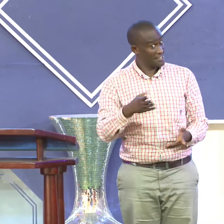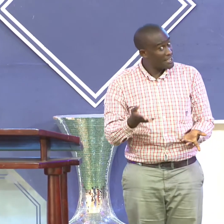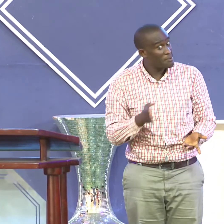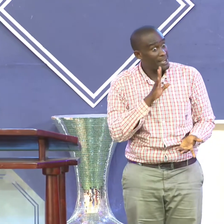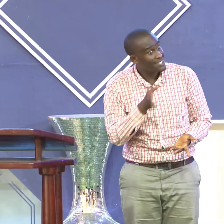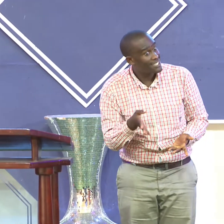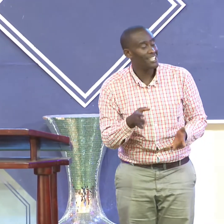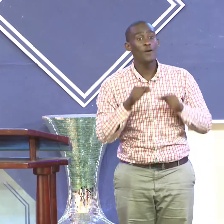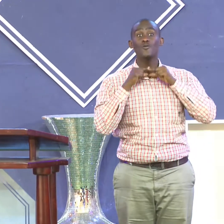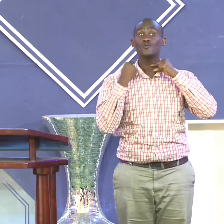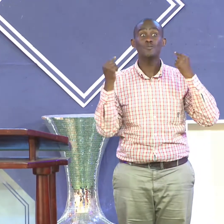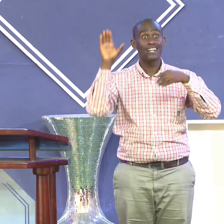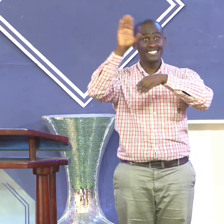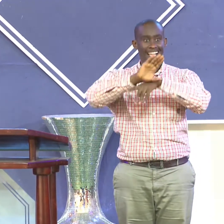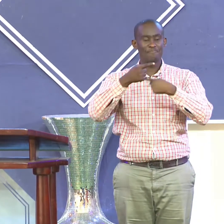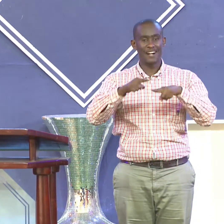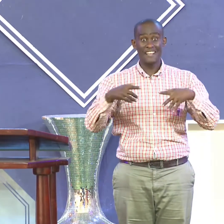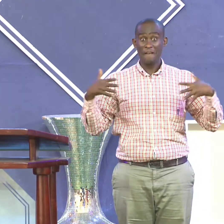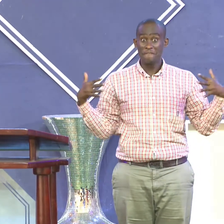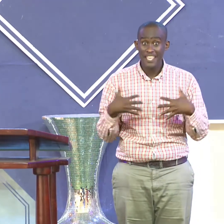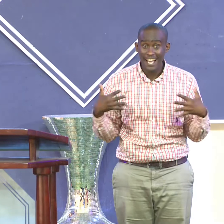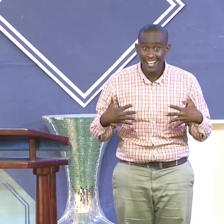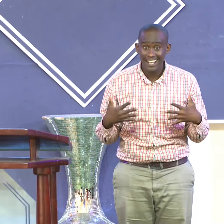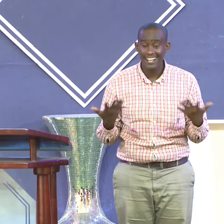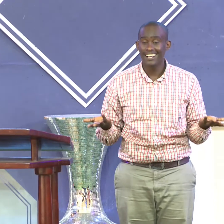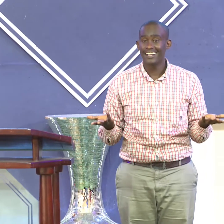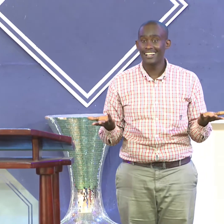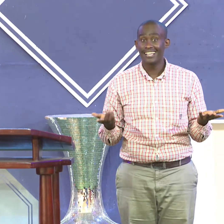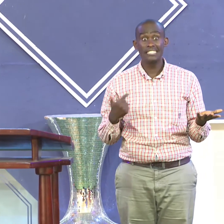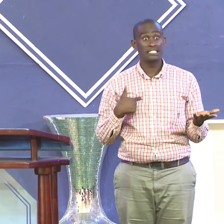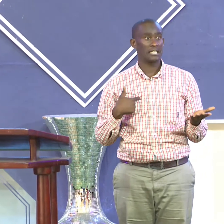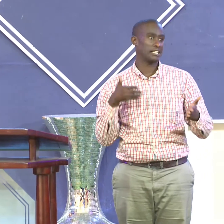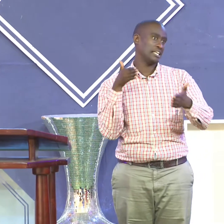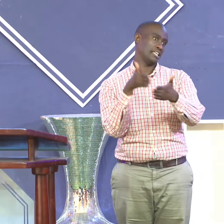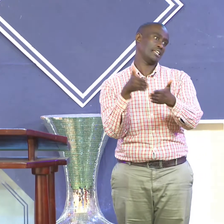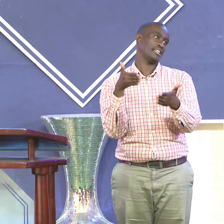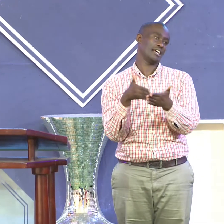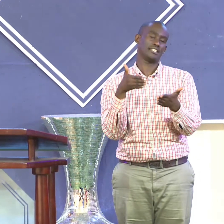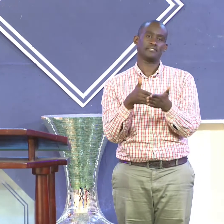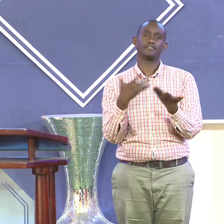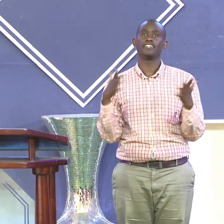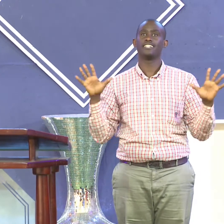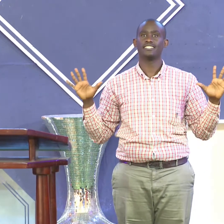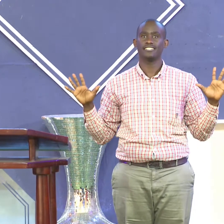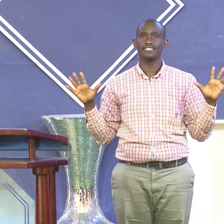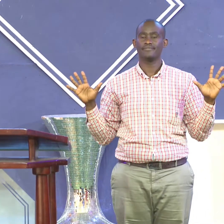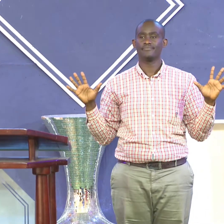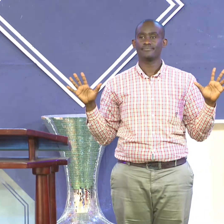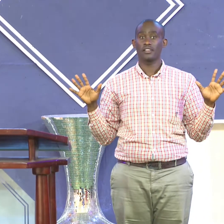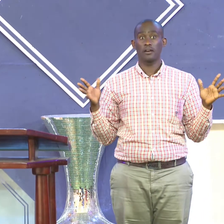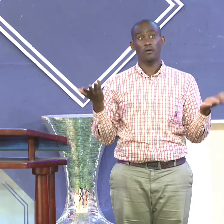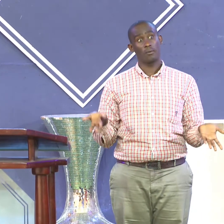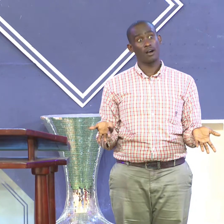Maybe today I would be a pastor of a church. But because of fear, I was withheld.